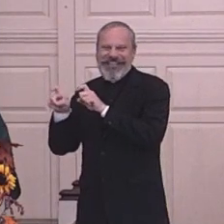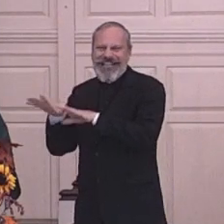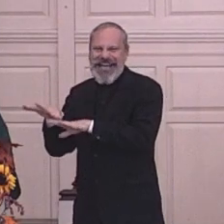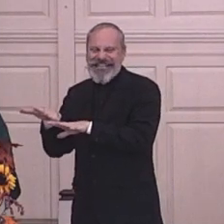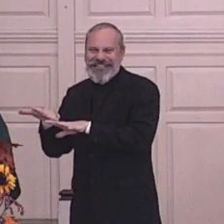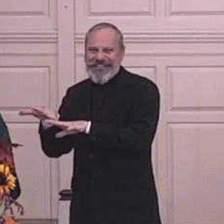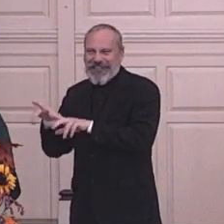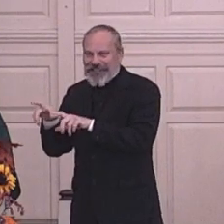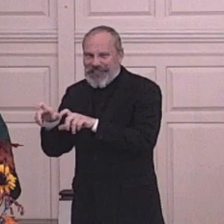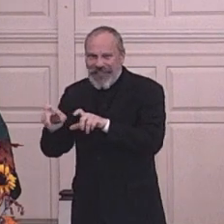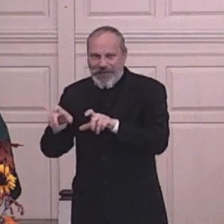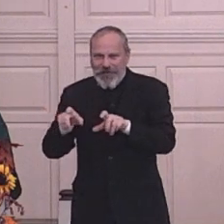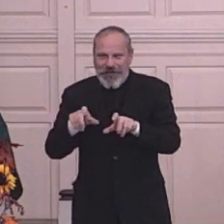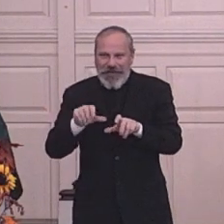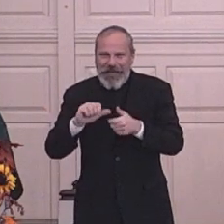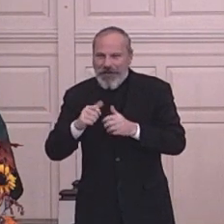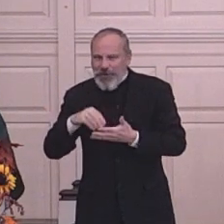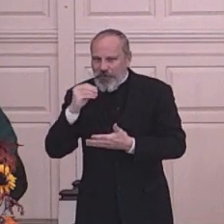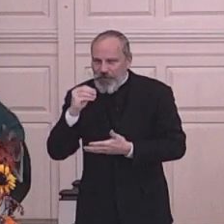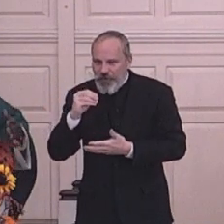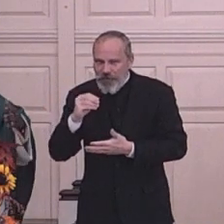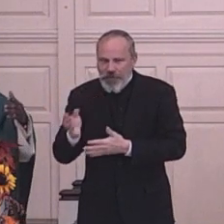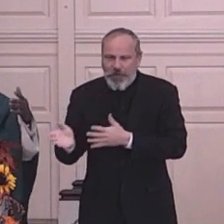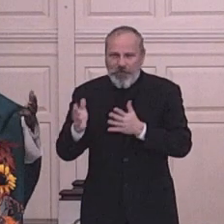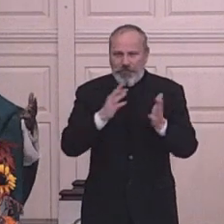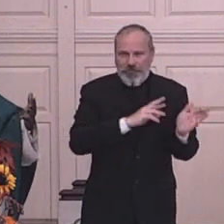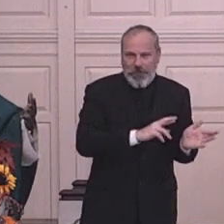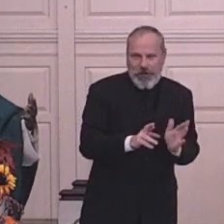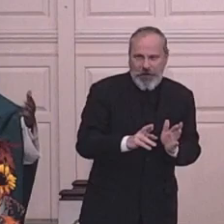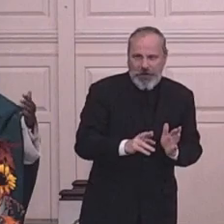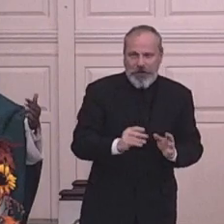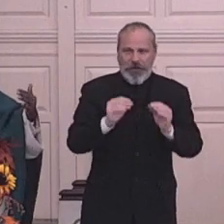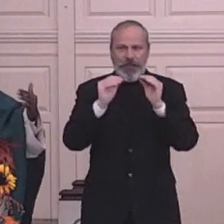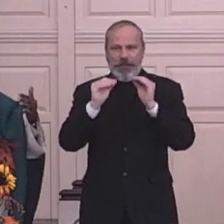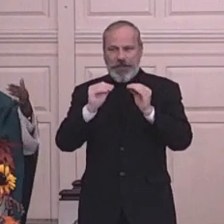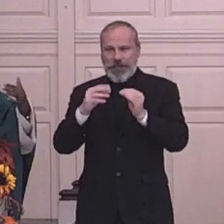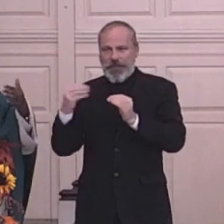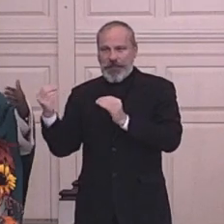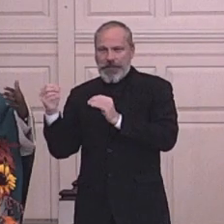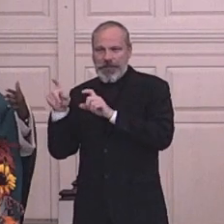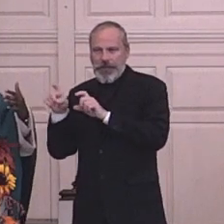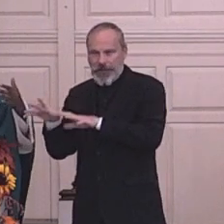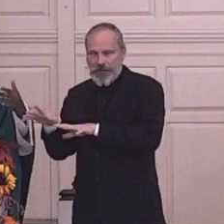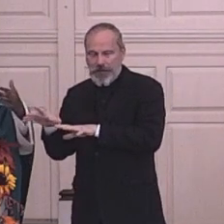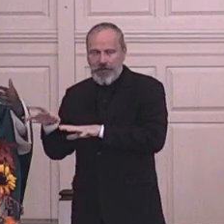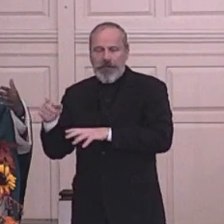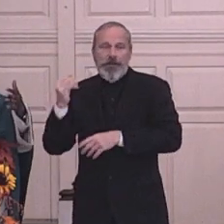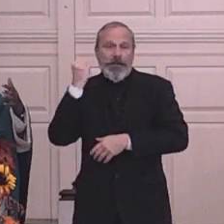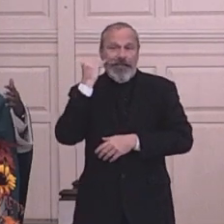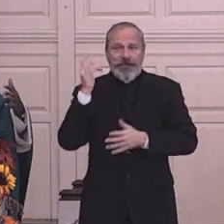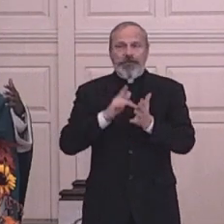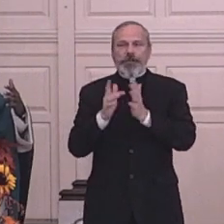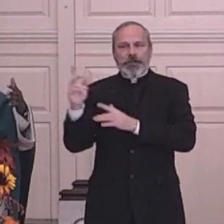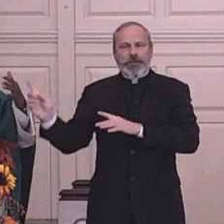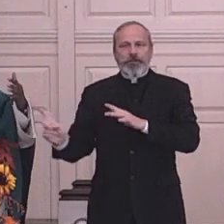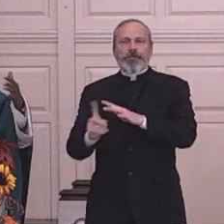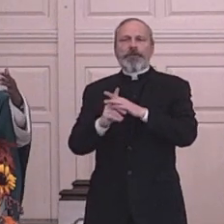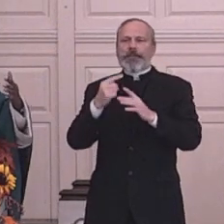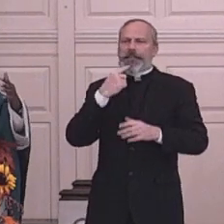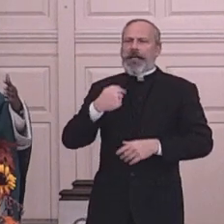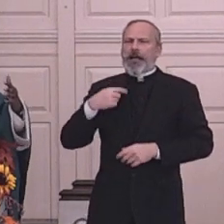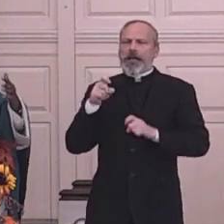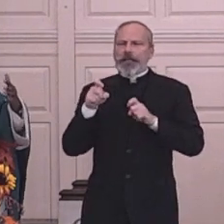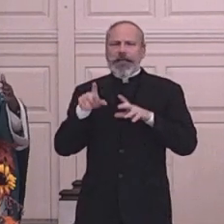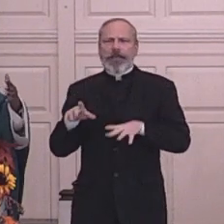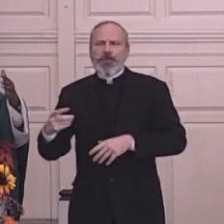learned. And so, supposing Jesus came now and said, I'm going to examine you, I'm going to give an exam of what you have